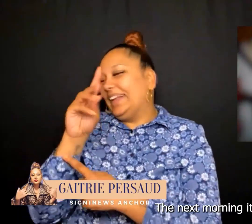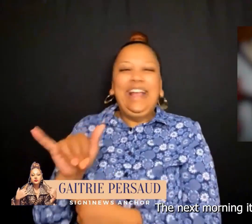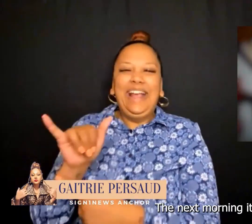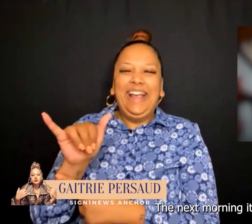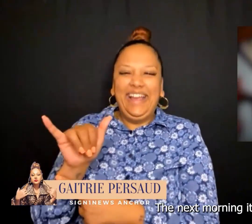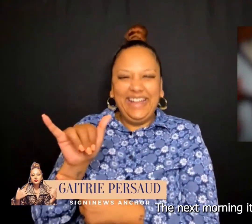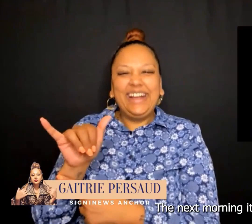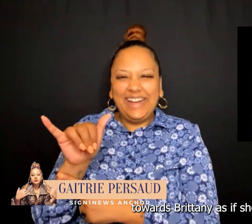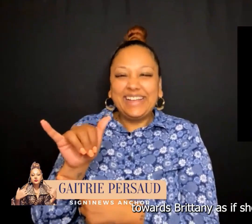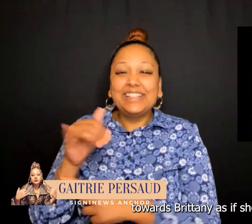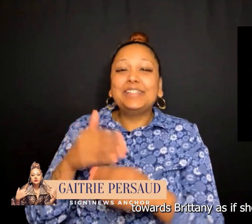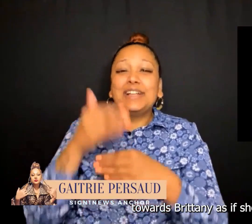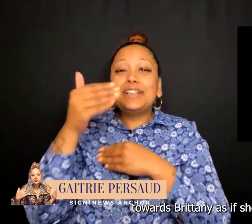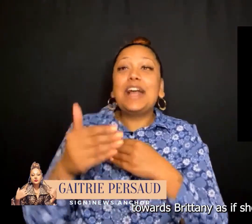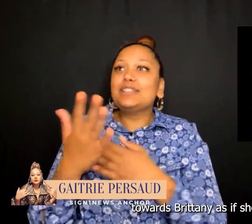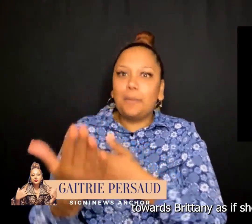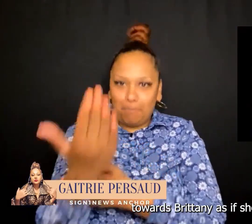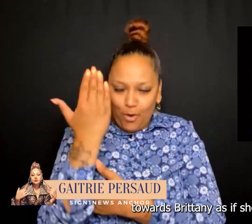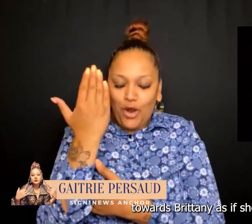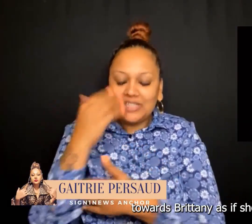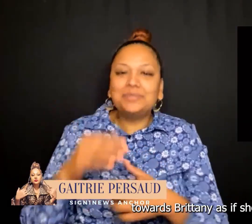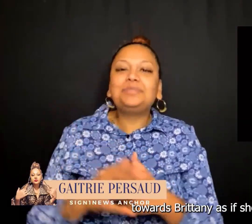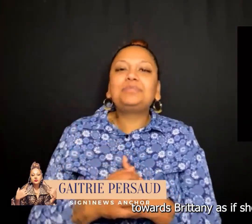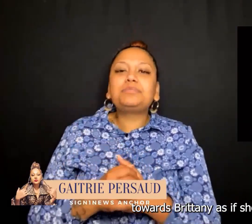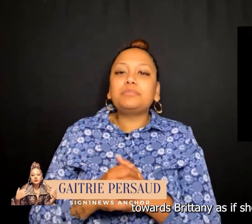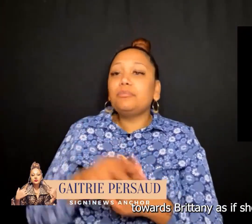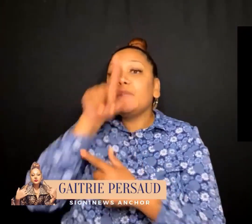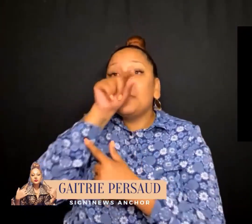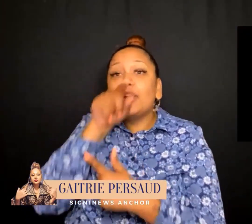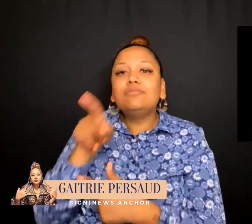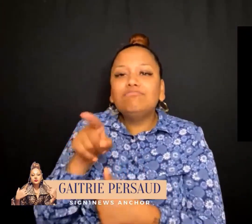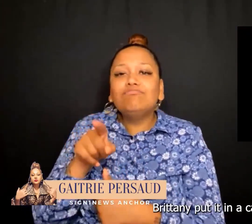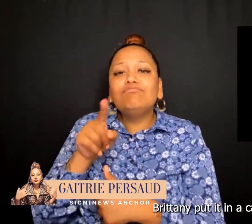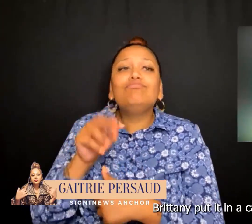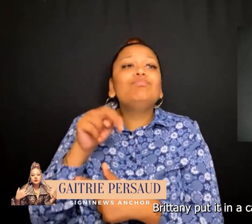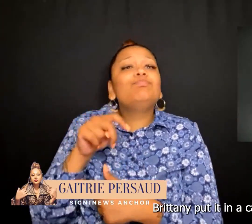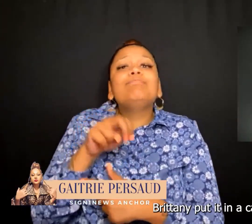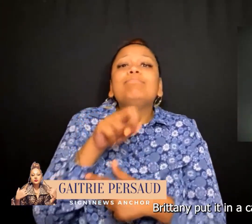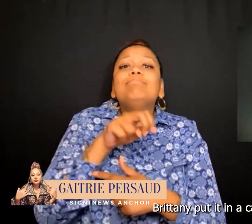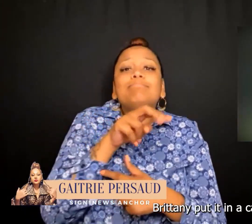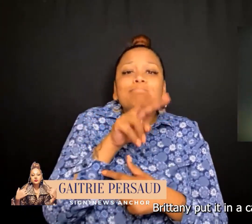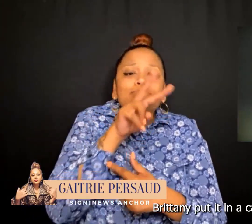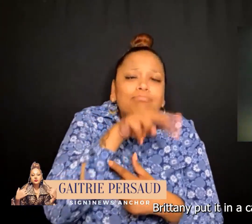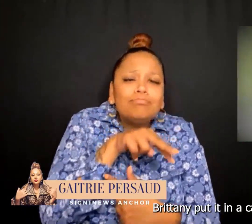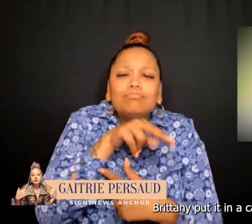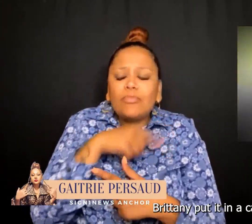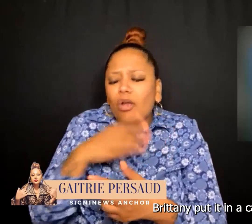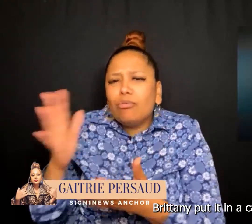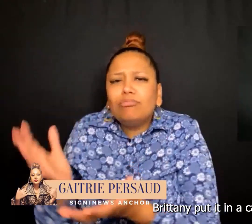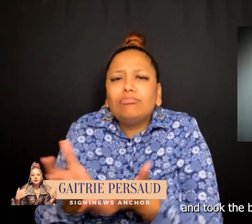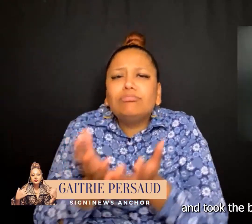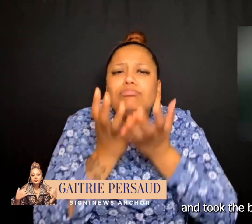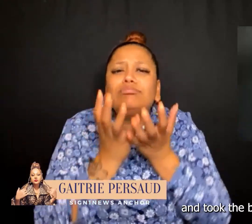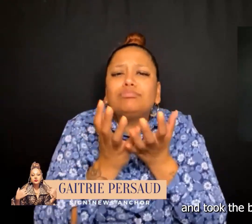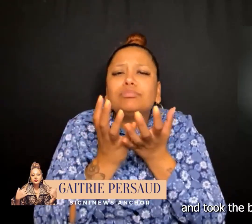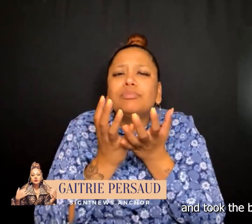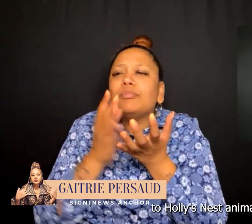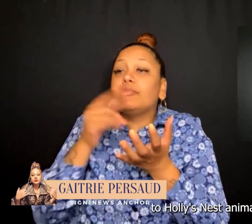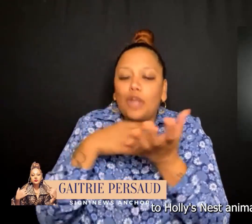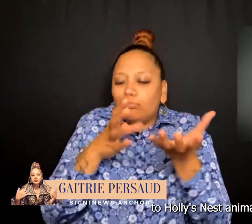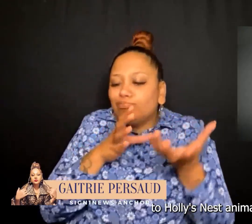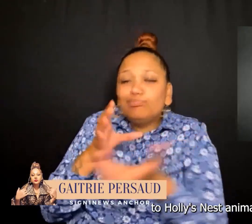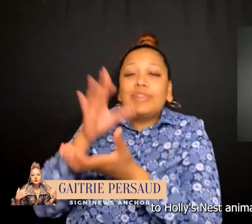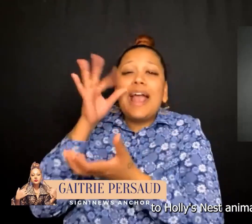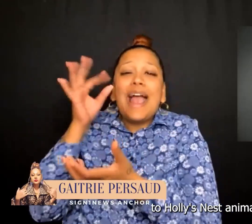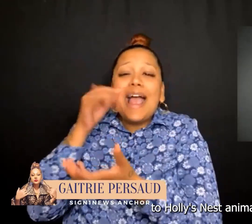Next morning, it hopped towards Brittany as if she were Mom. Brittany put it in a cat carrier and took the bird